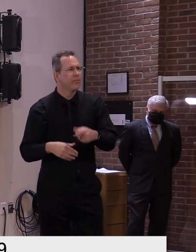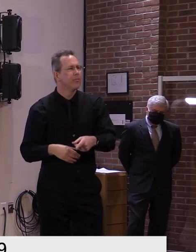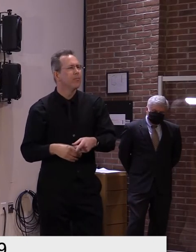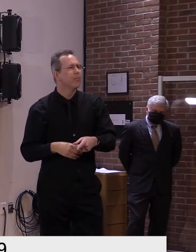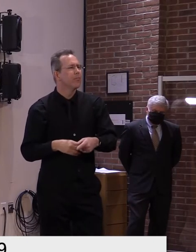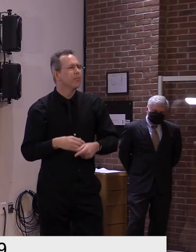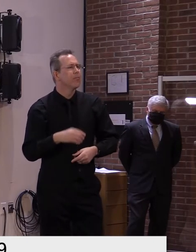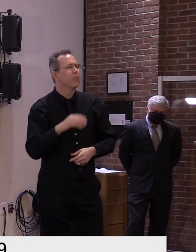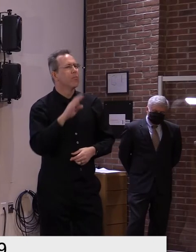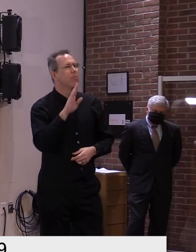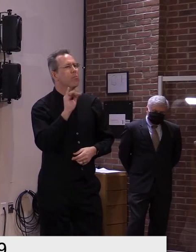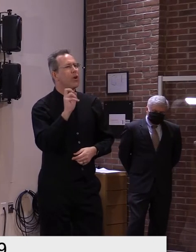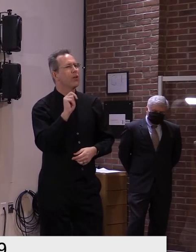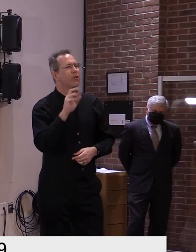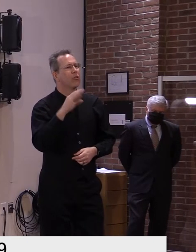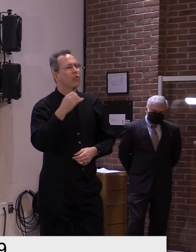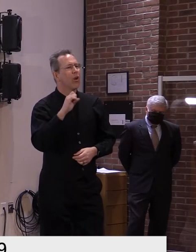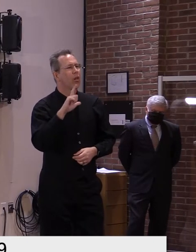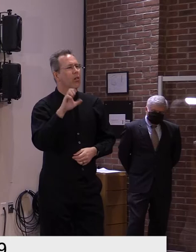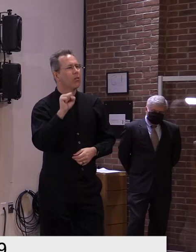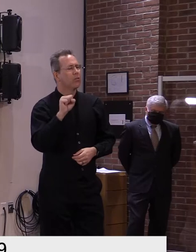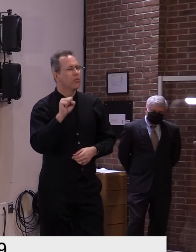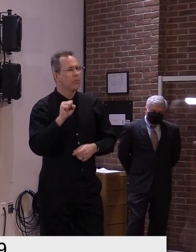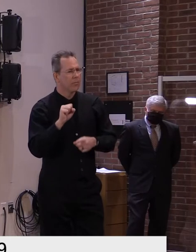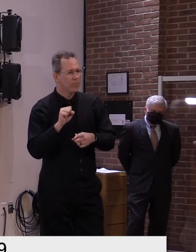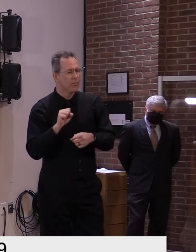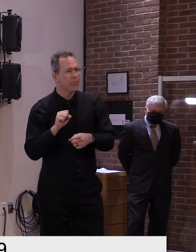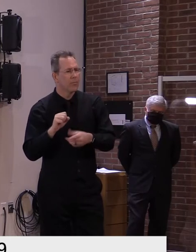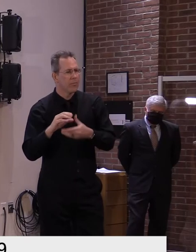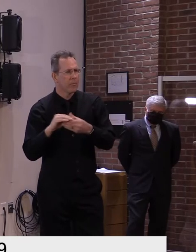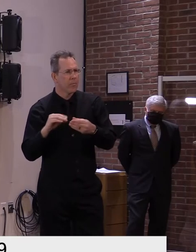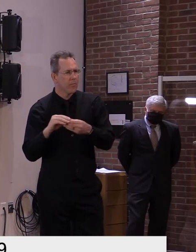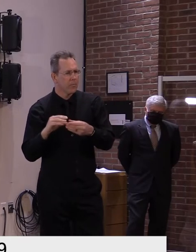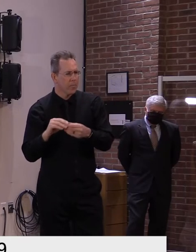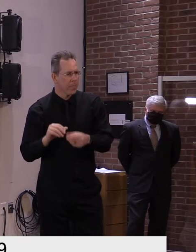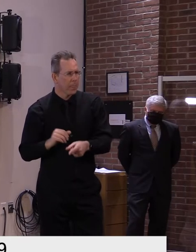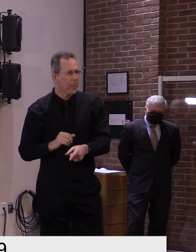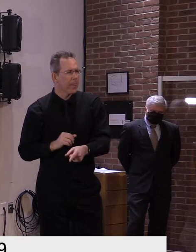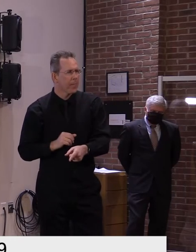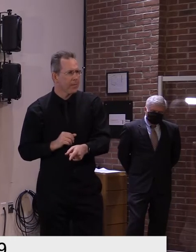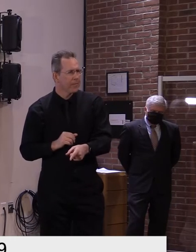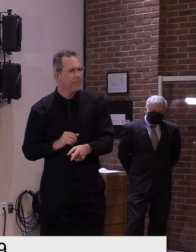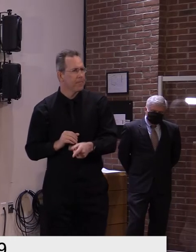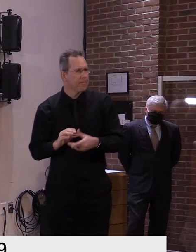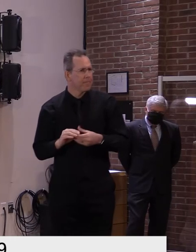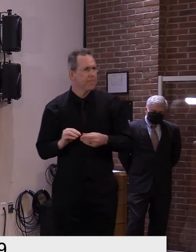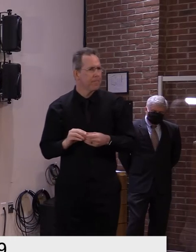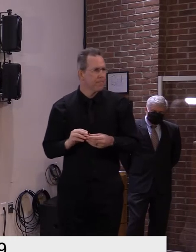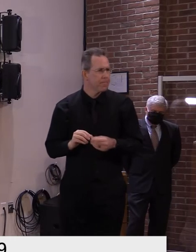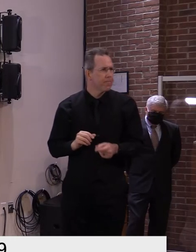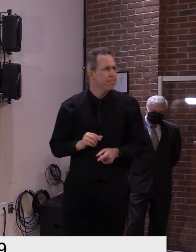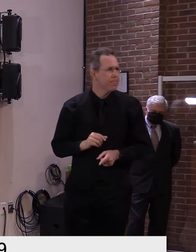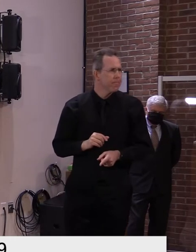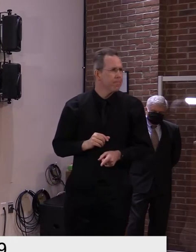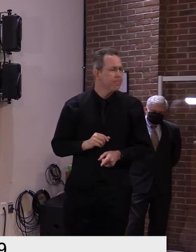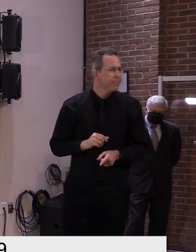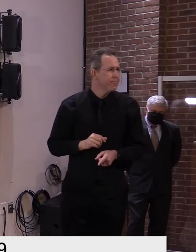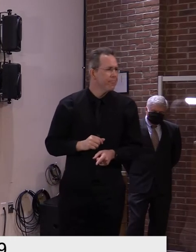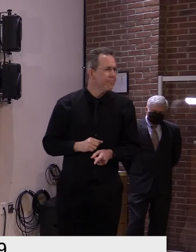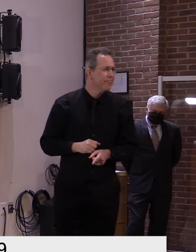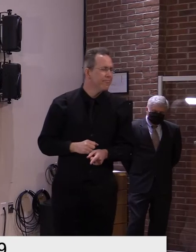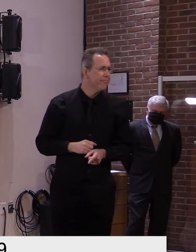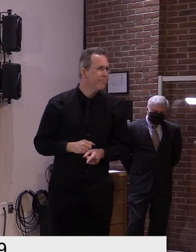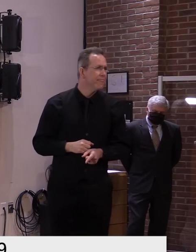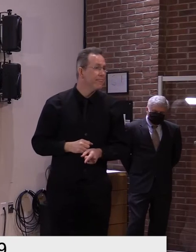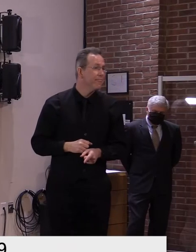Joe, the Barton Chronicle. Hello. I've got a couple of questions from readers that seem to be